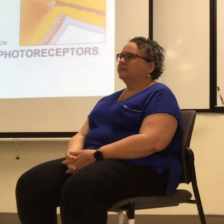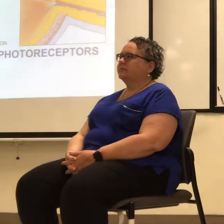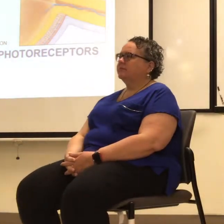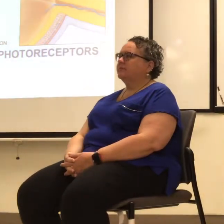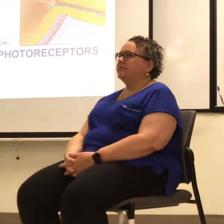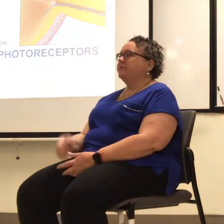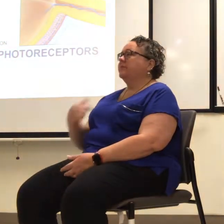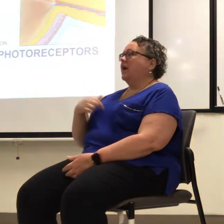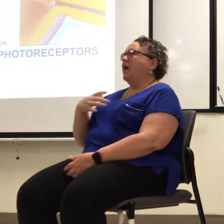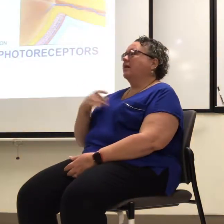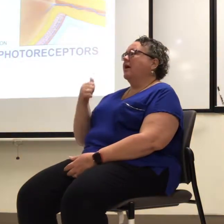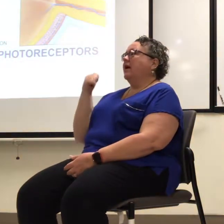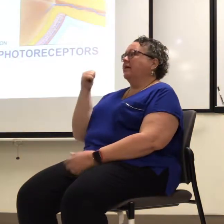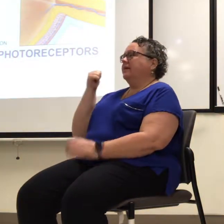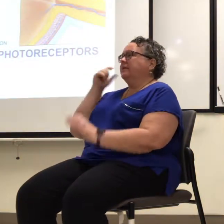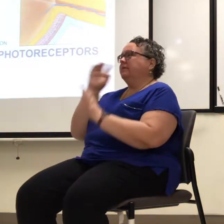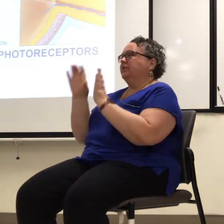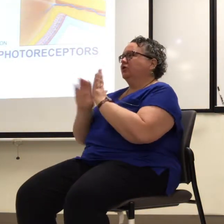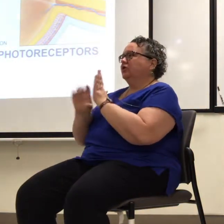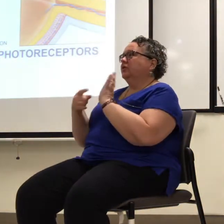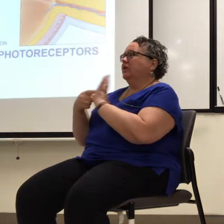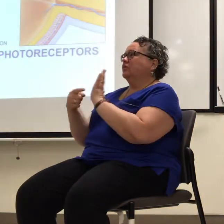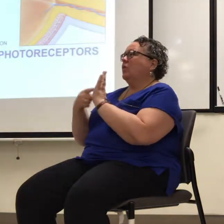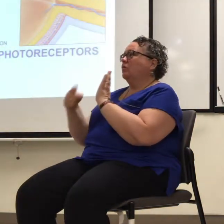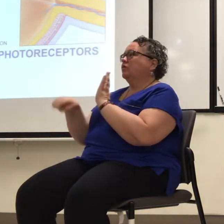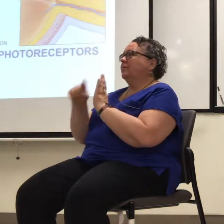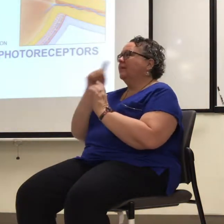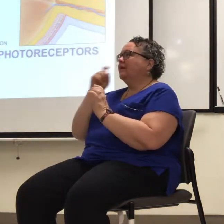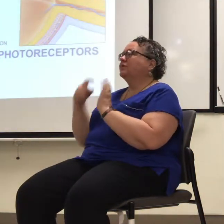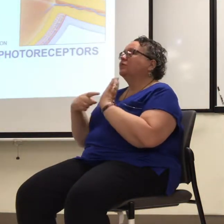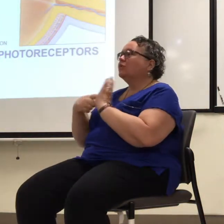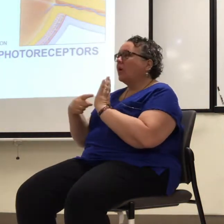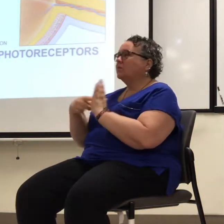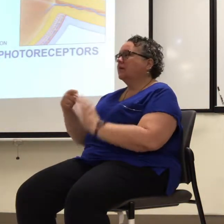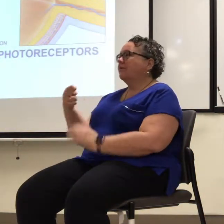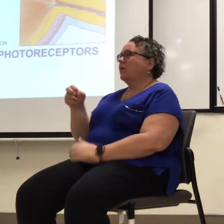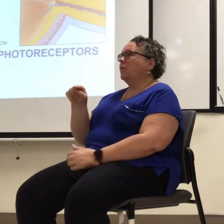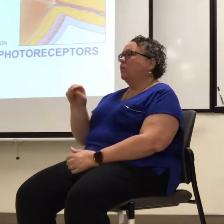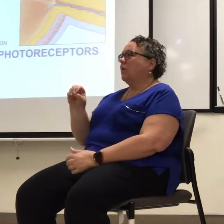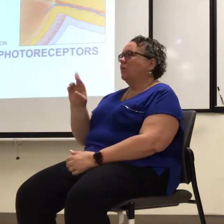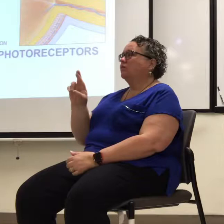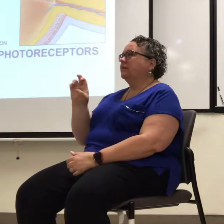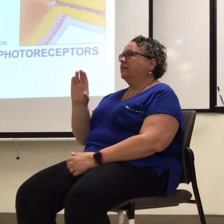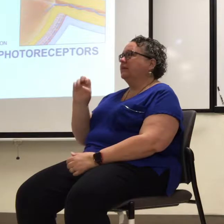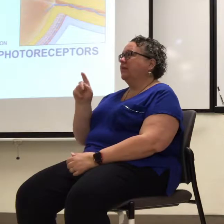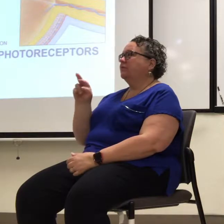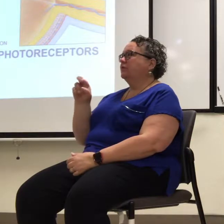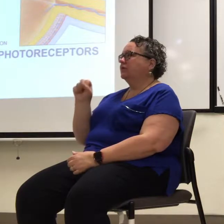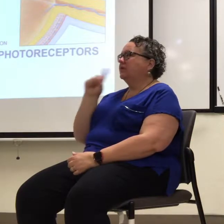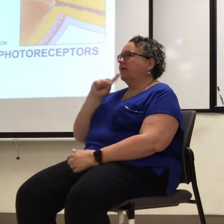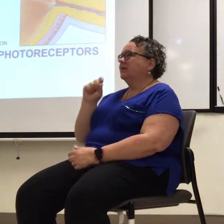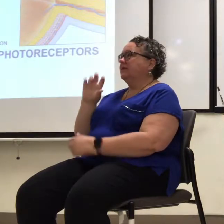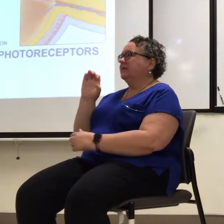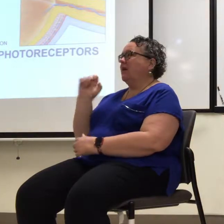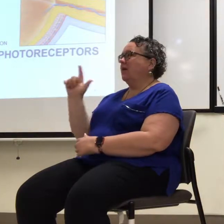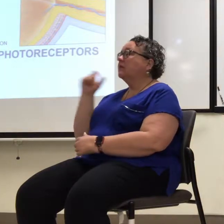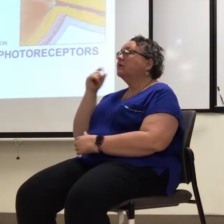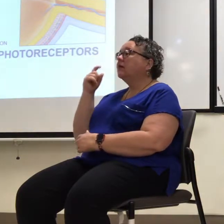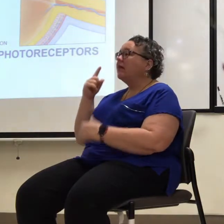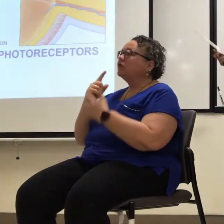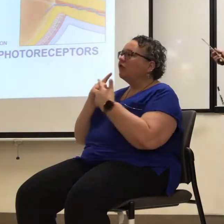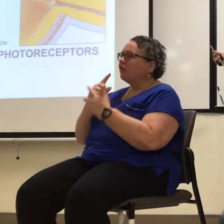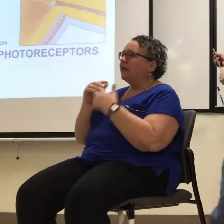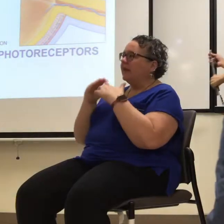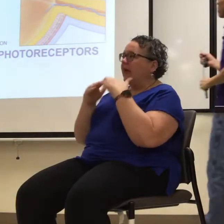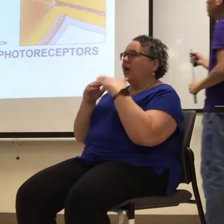I like this picture that's showing to you because it shows the photoreceptors as one layer of cells. There's 3 layers in this neural tunic here, but